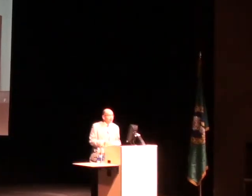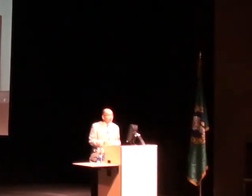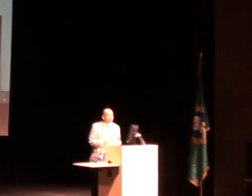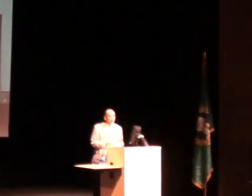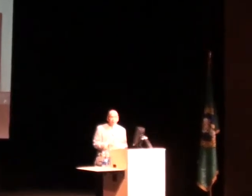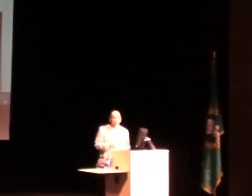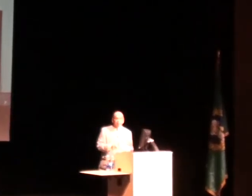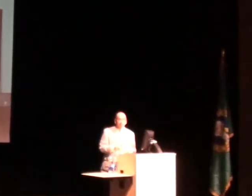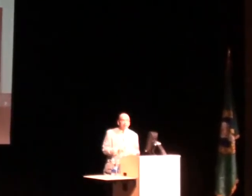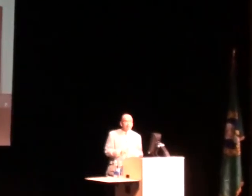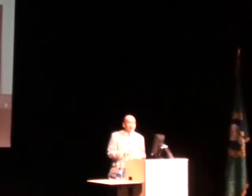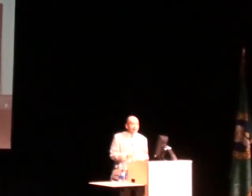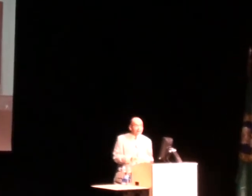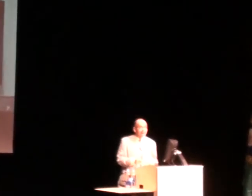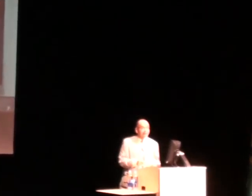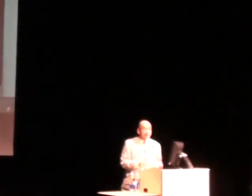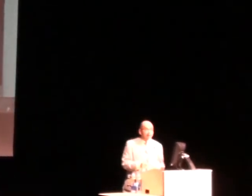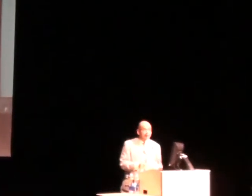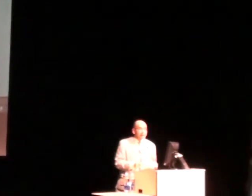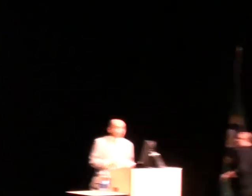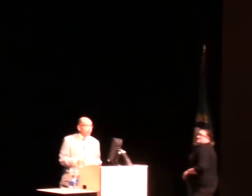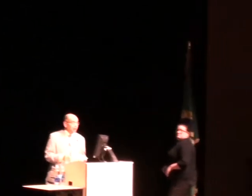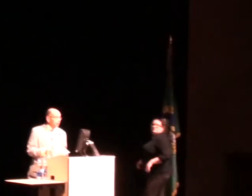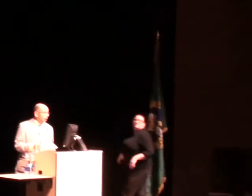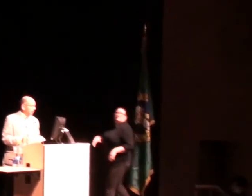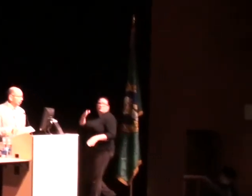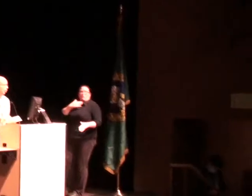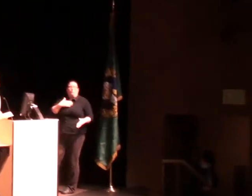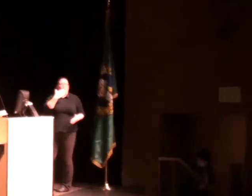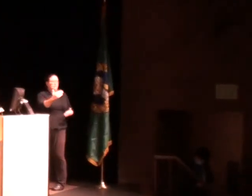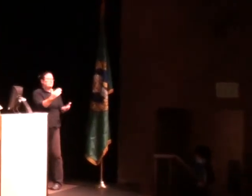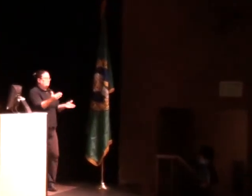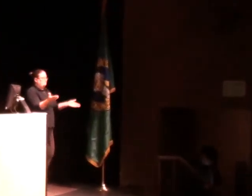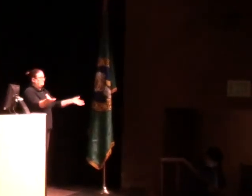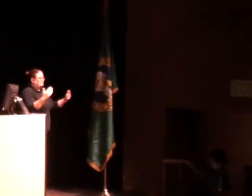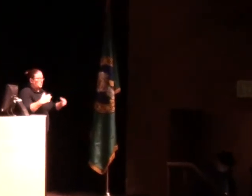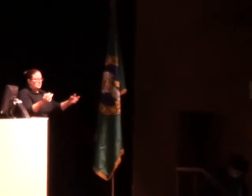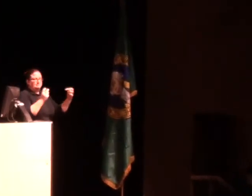Good morning, everyone. Will you please take a seat, please, so we can start the program?